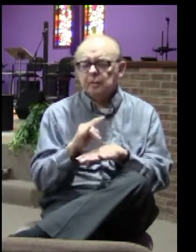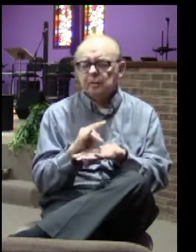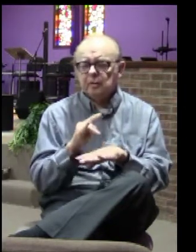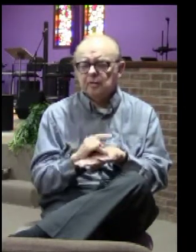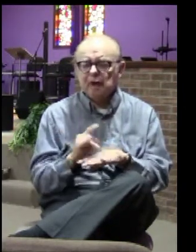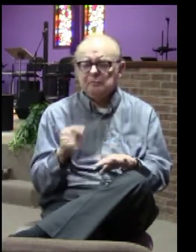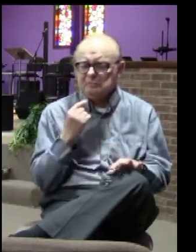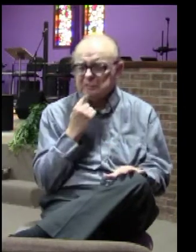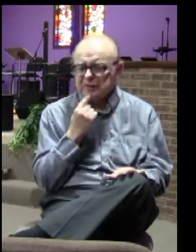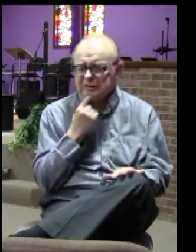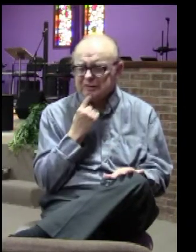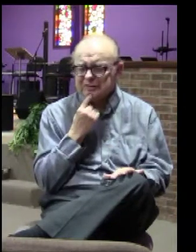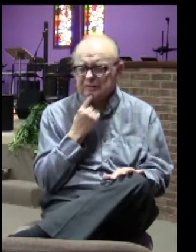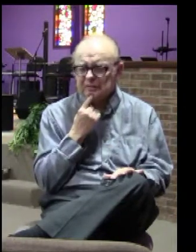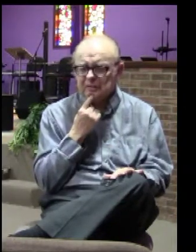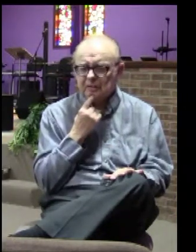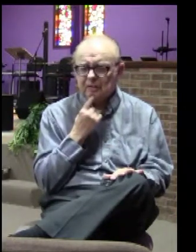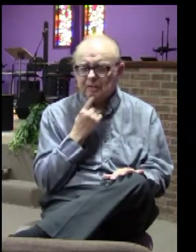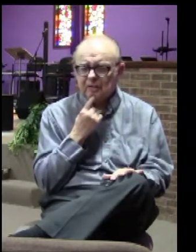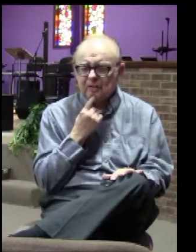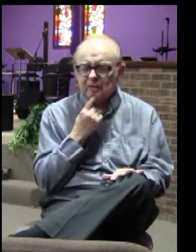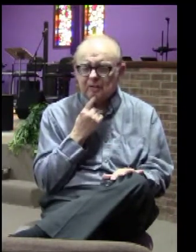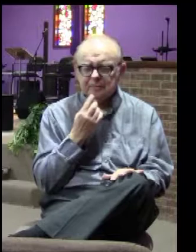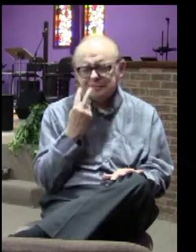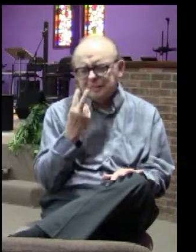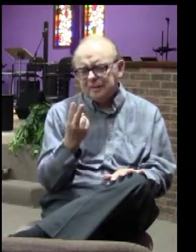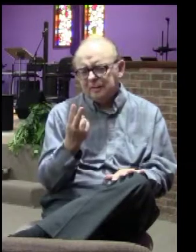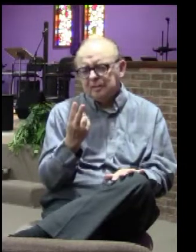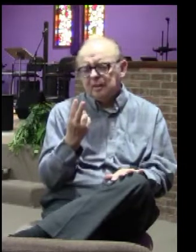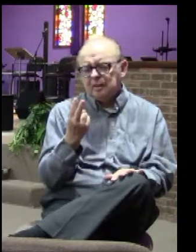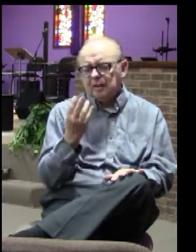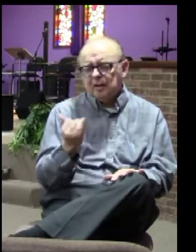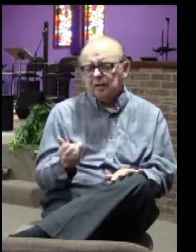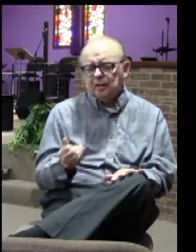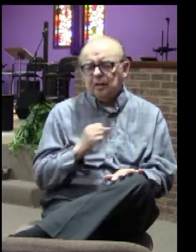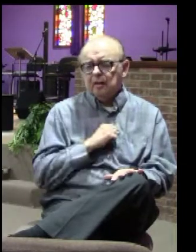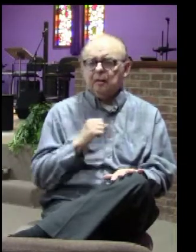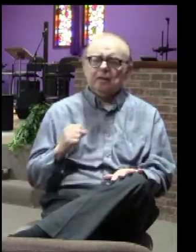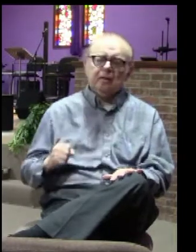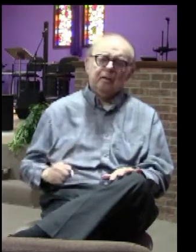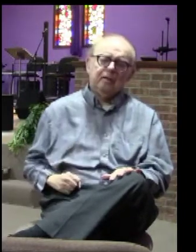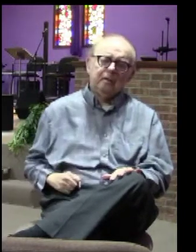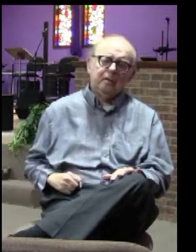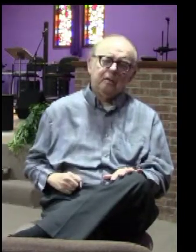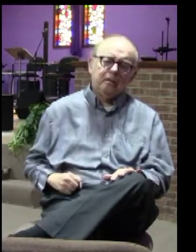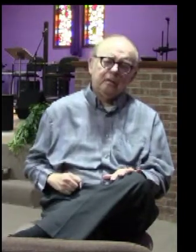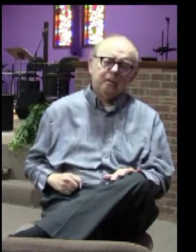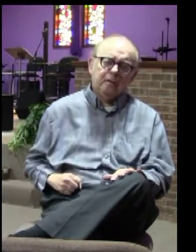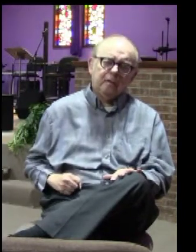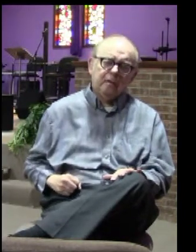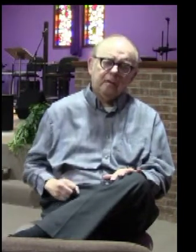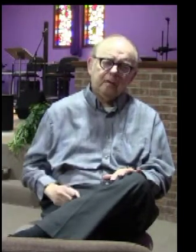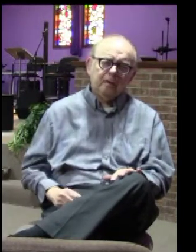and bitterness. You see, because Samson,